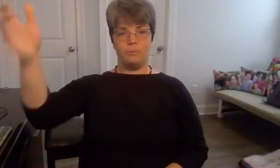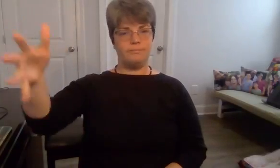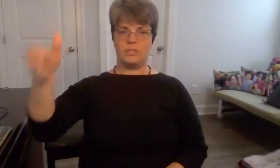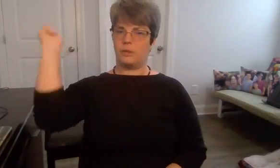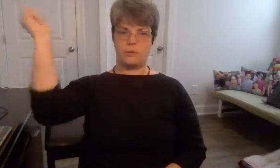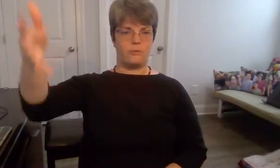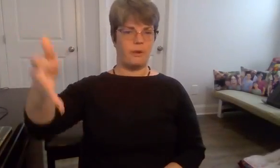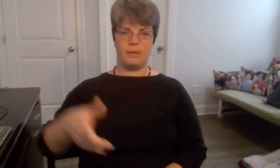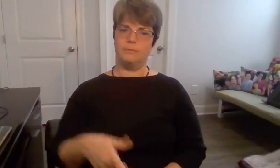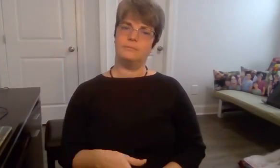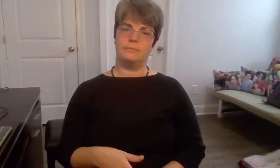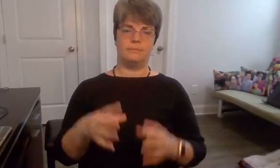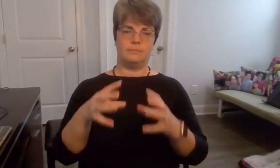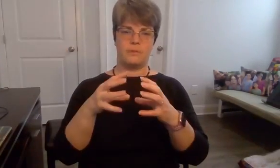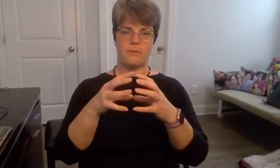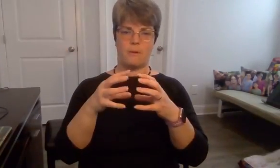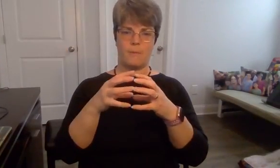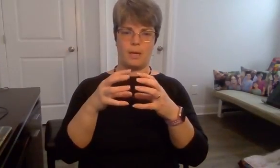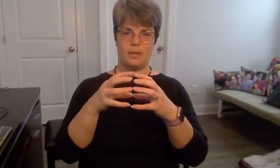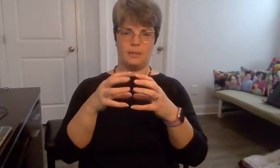just like you're throwing. Throw a ball.